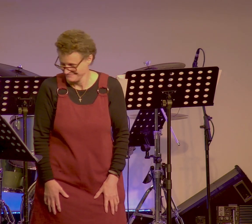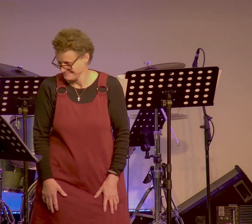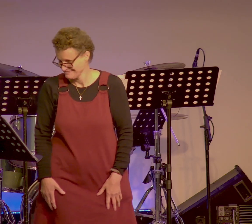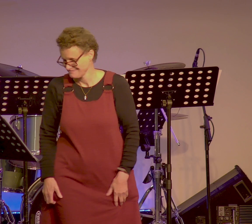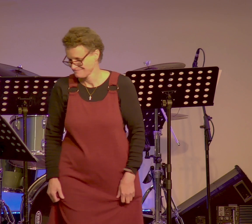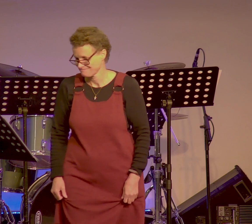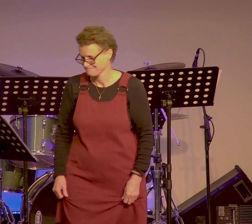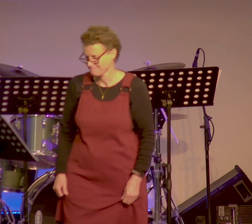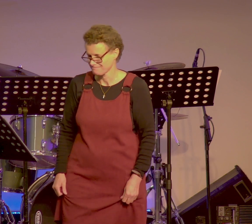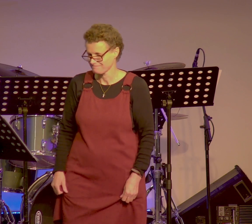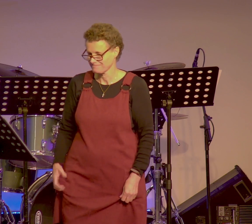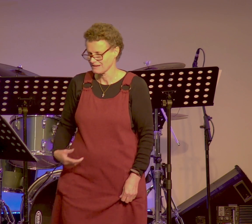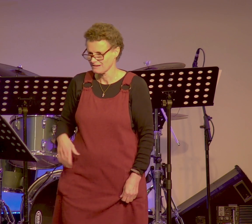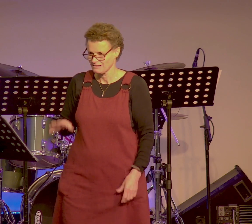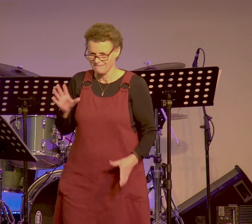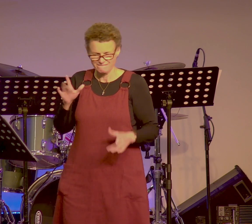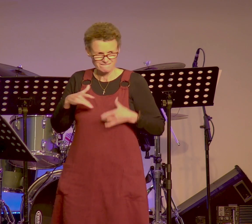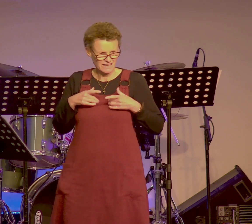do.